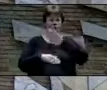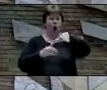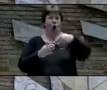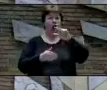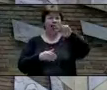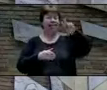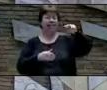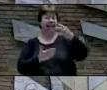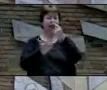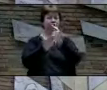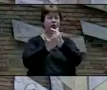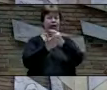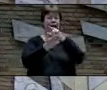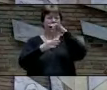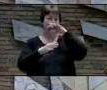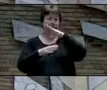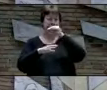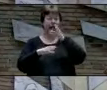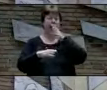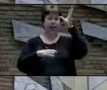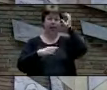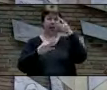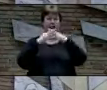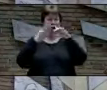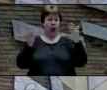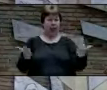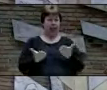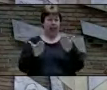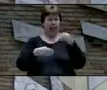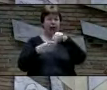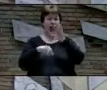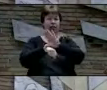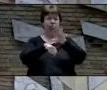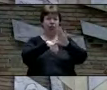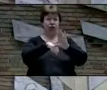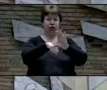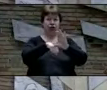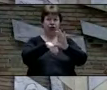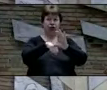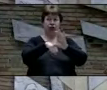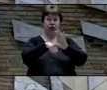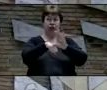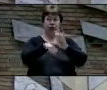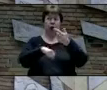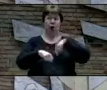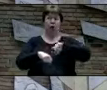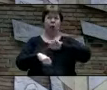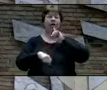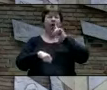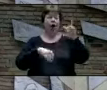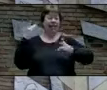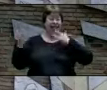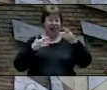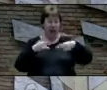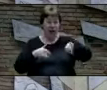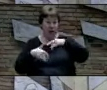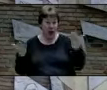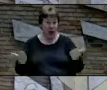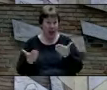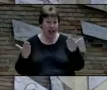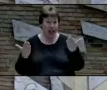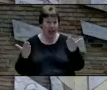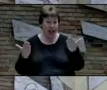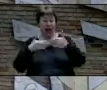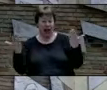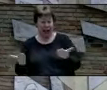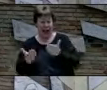second graders and their parents starting here in the church. We are tickled to death that you are with us, whether you're